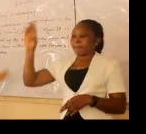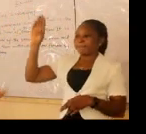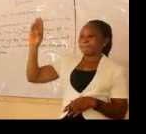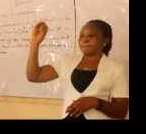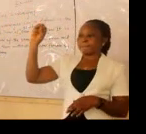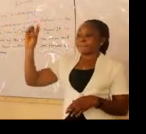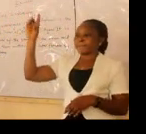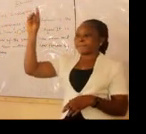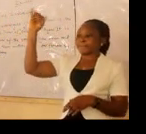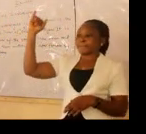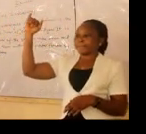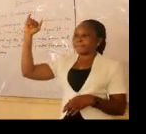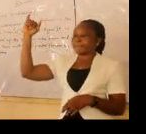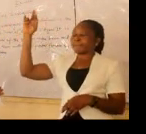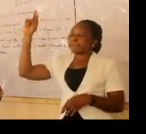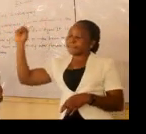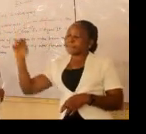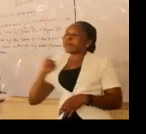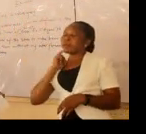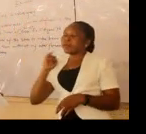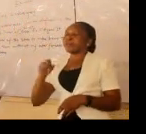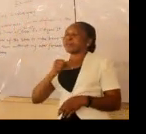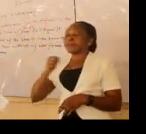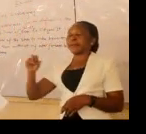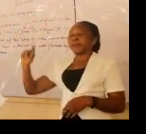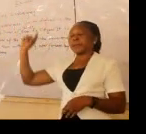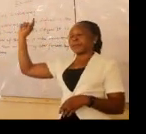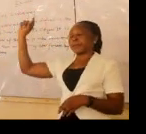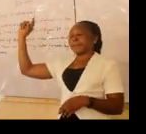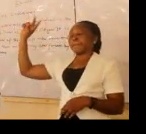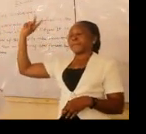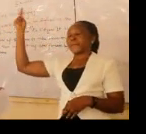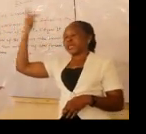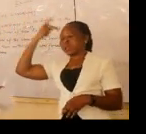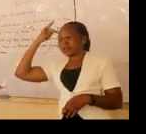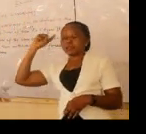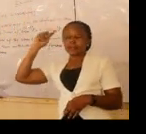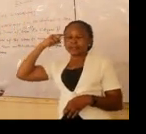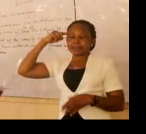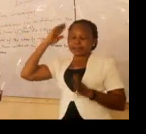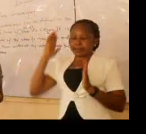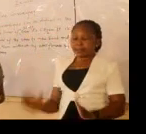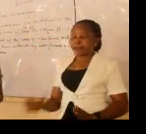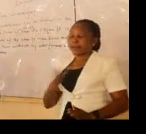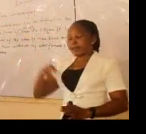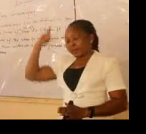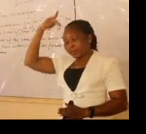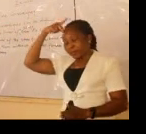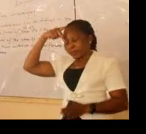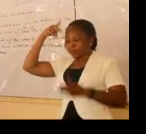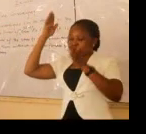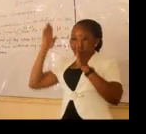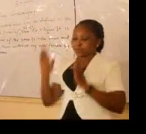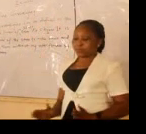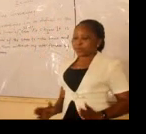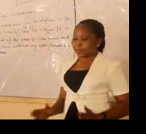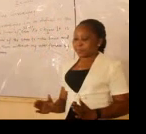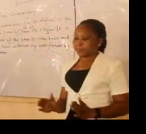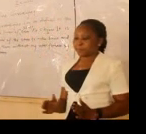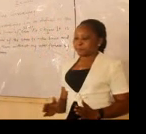political thinker and what? A philosopher. Then 2B